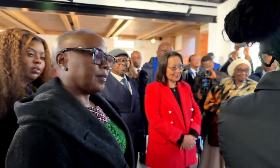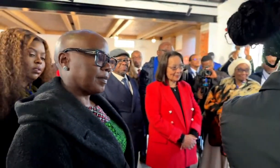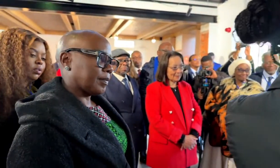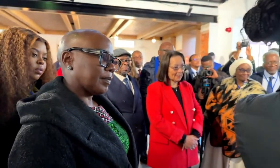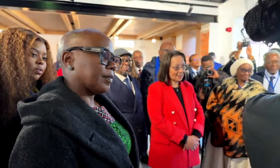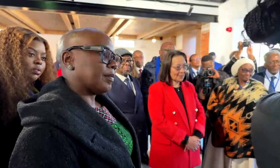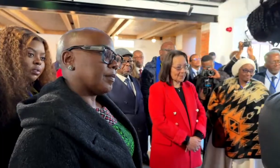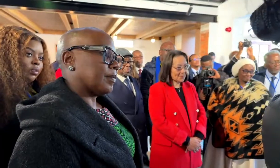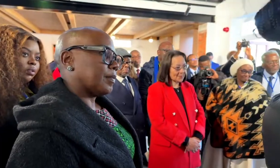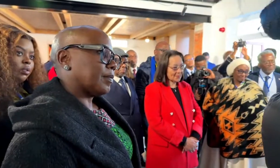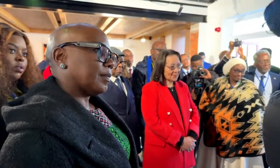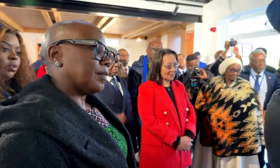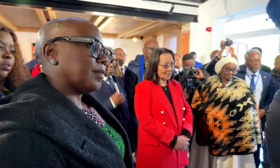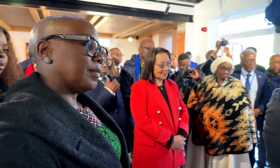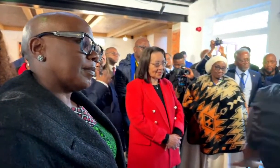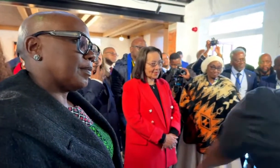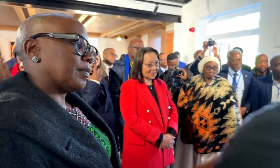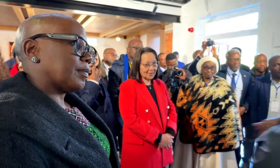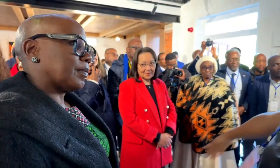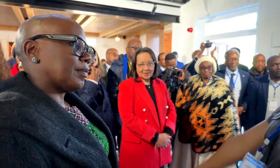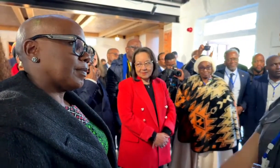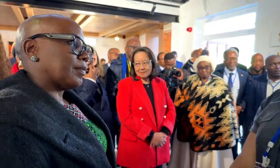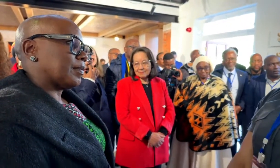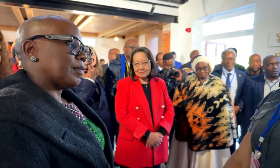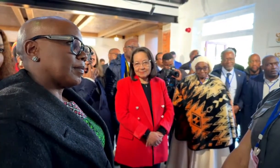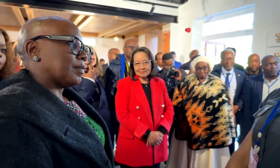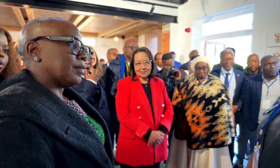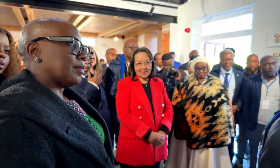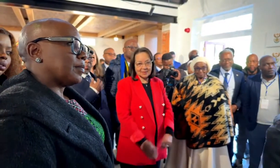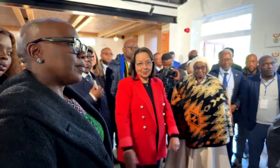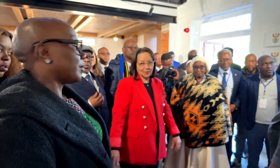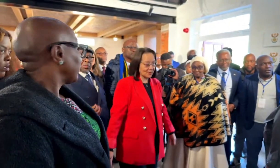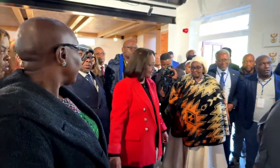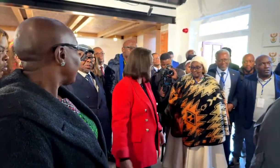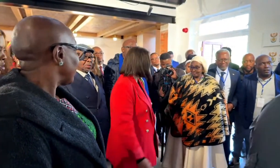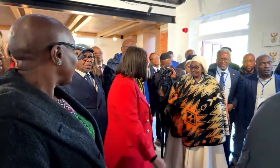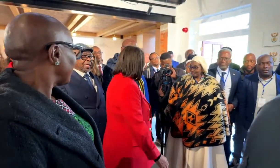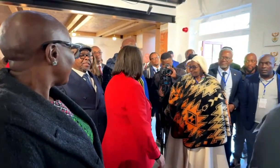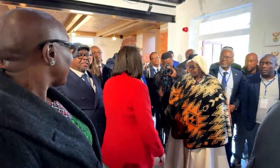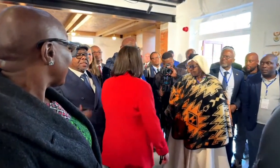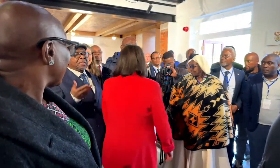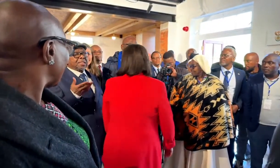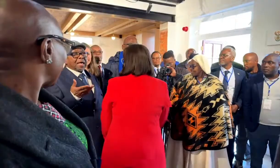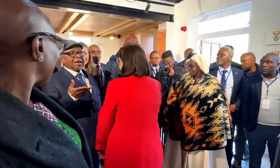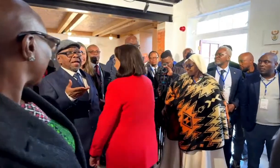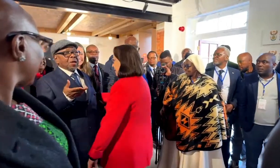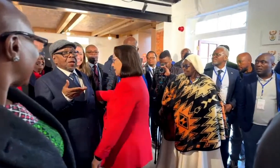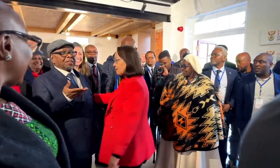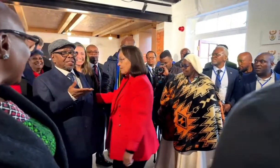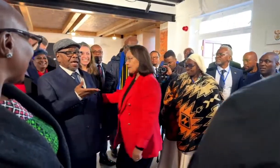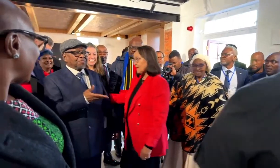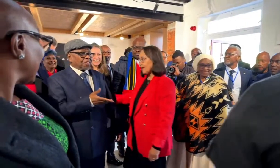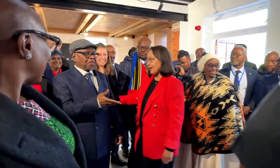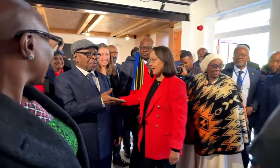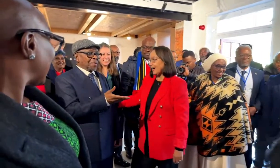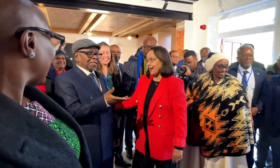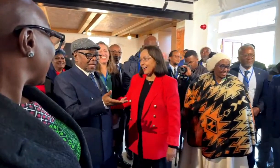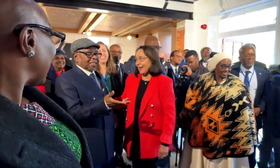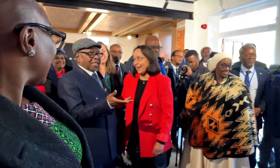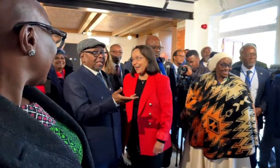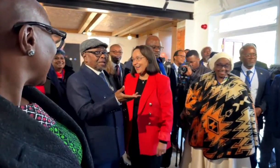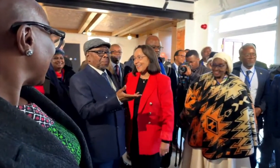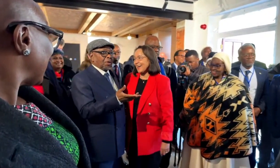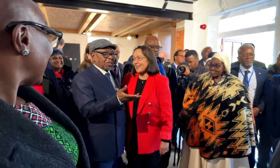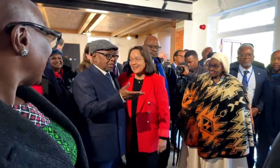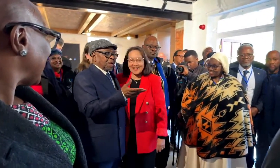So if some of you want to try, you can try it, and then others can proceed to the side. Where's Professor? It's safe. It's safer for